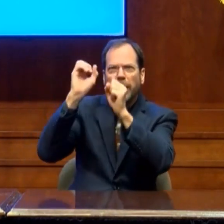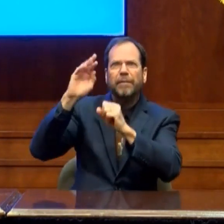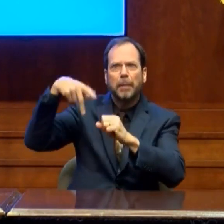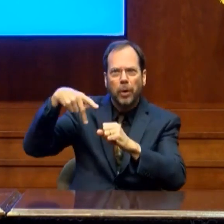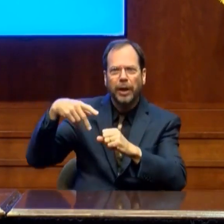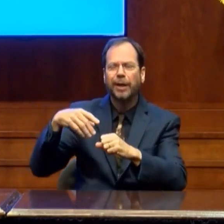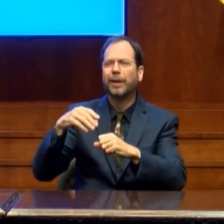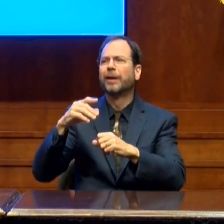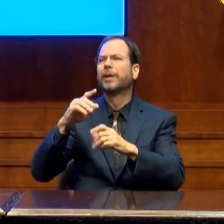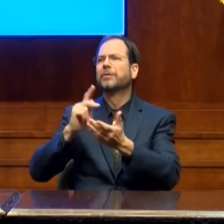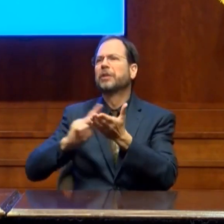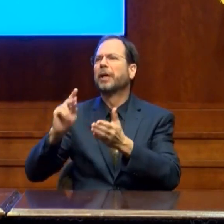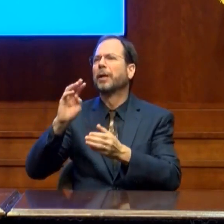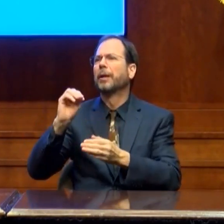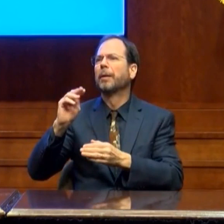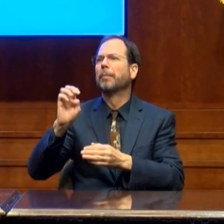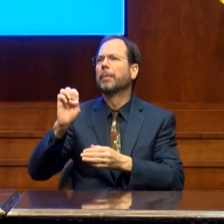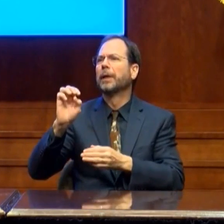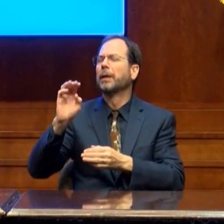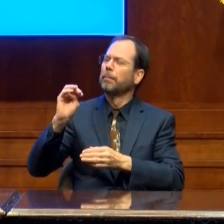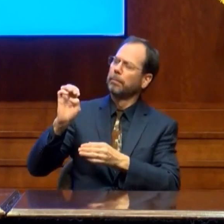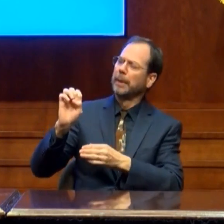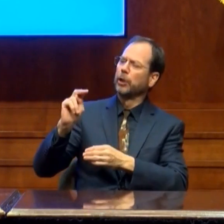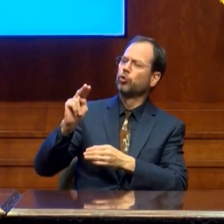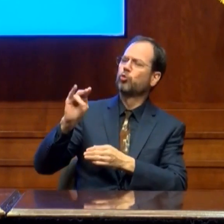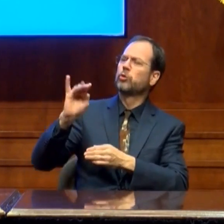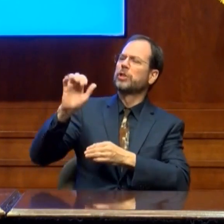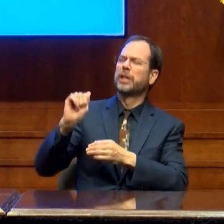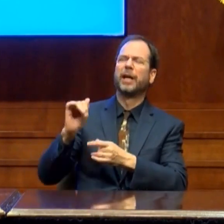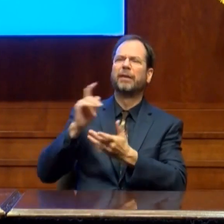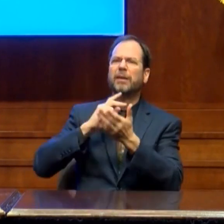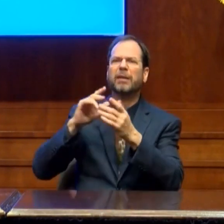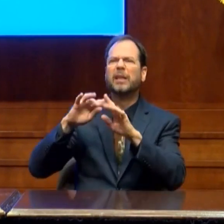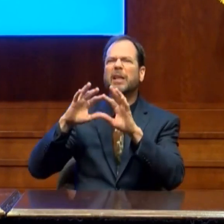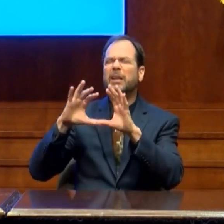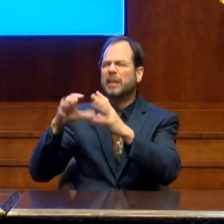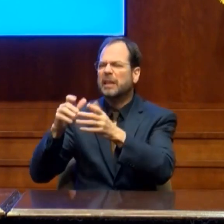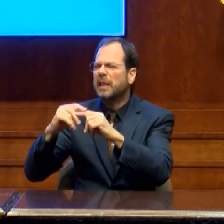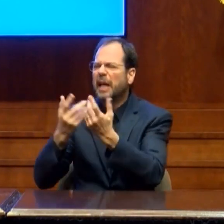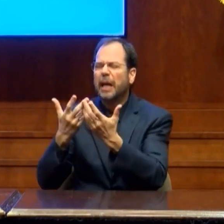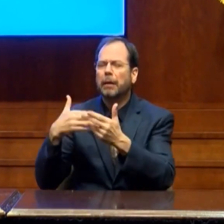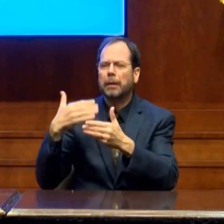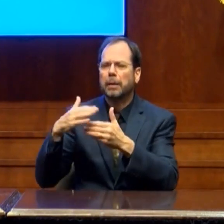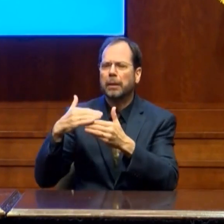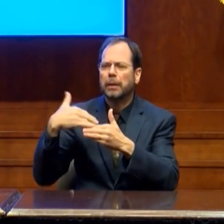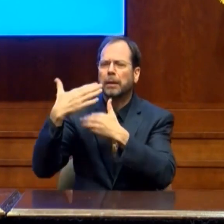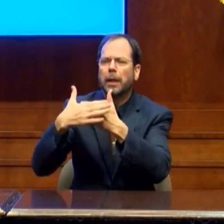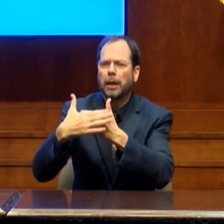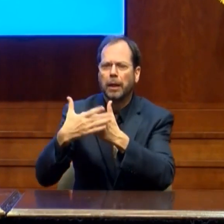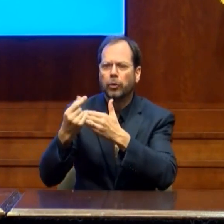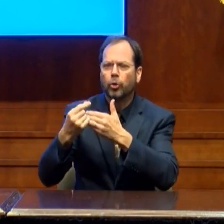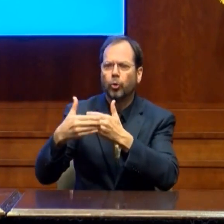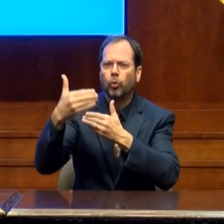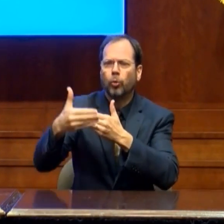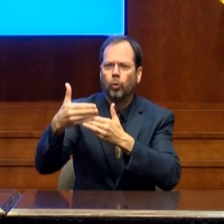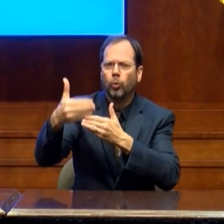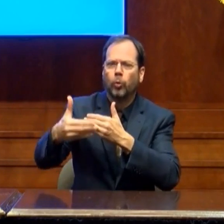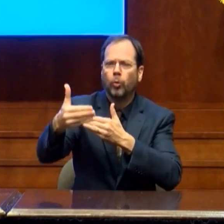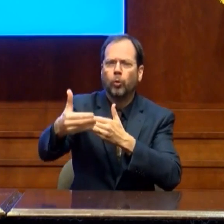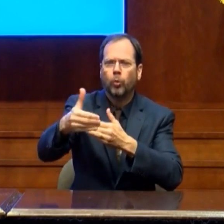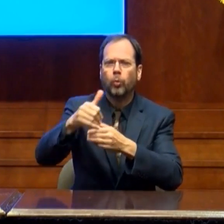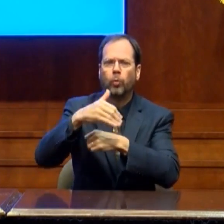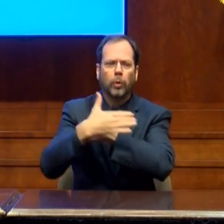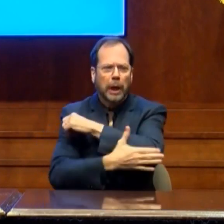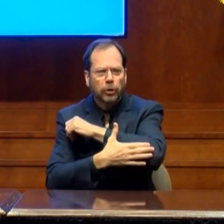with Secretary Mnuchin, with the entire economic team about what next steps will be across the country and what